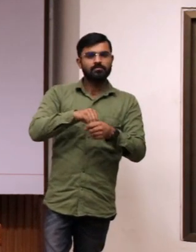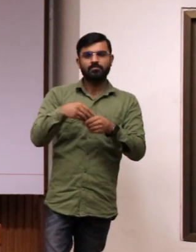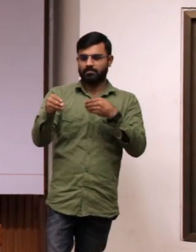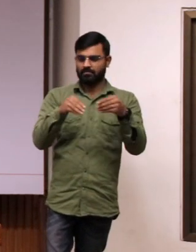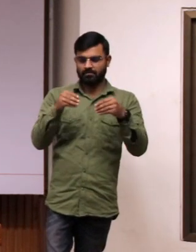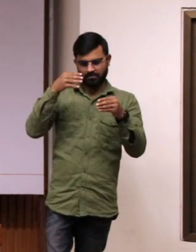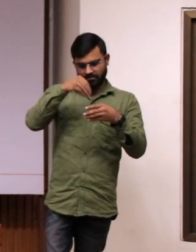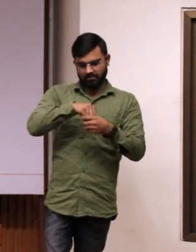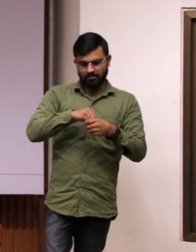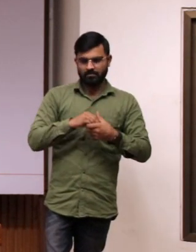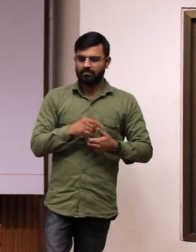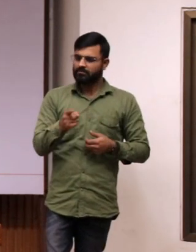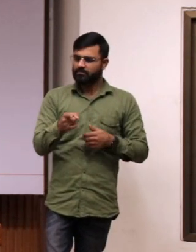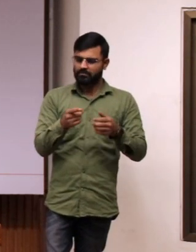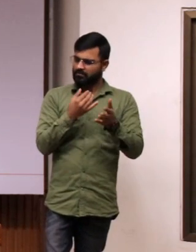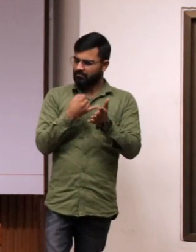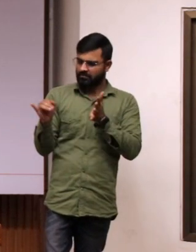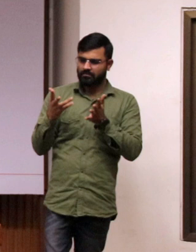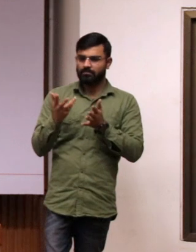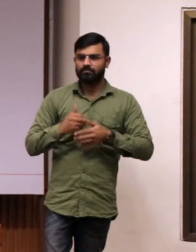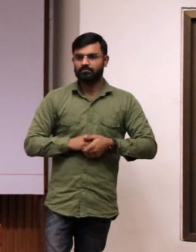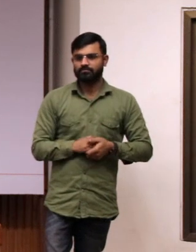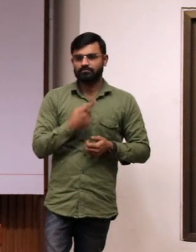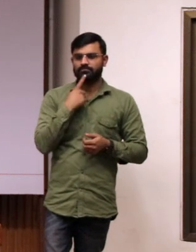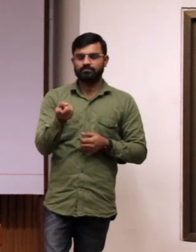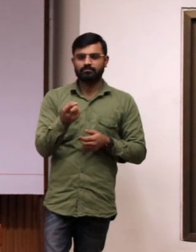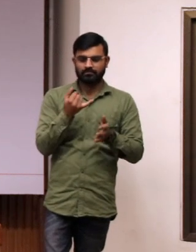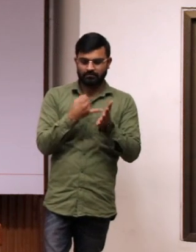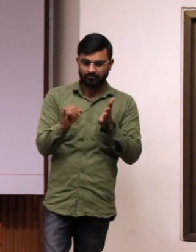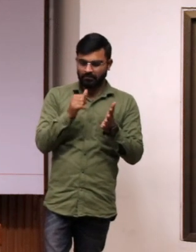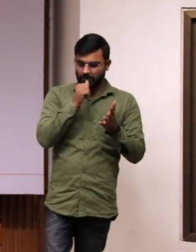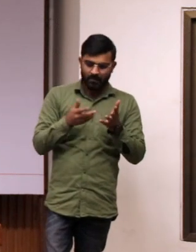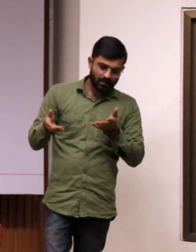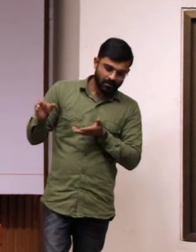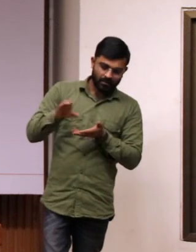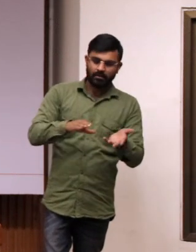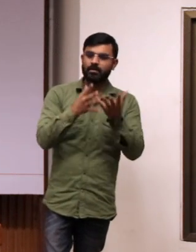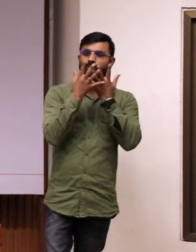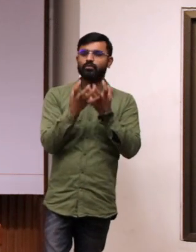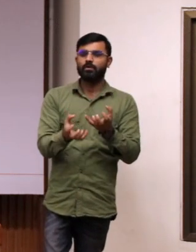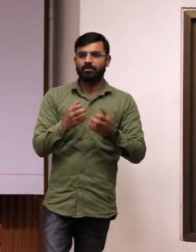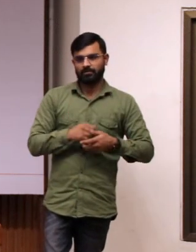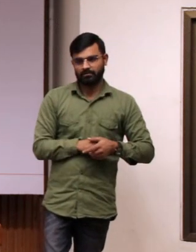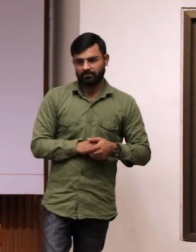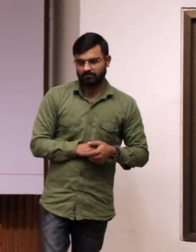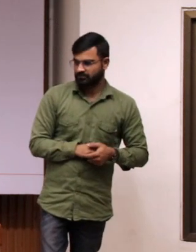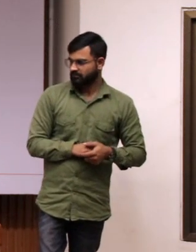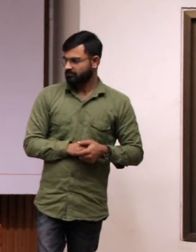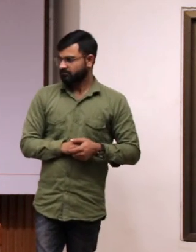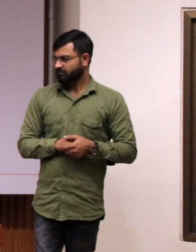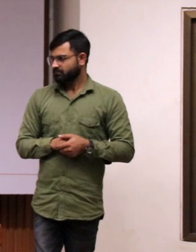plastic was in the side. Well, sir, why you are not removing it? He said, sir, isko remove karenge, pani kahan denge, dry ho jayega. So